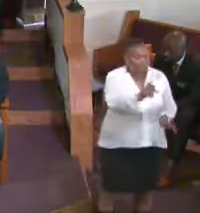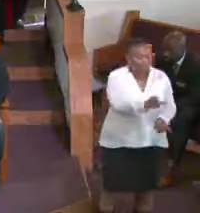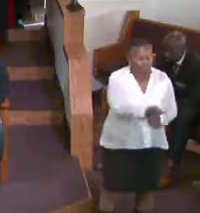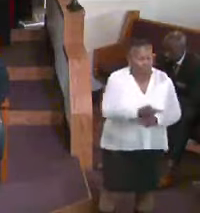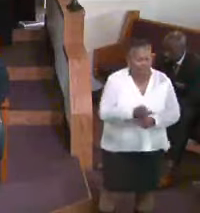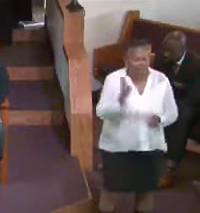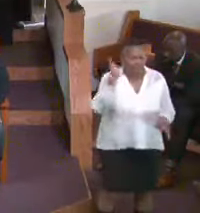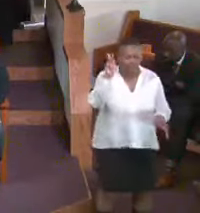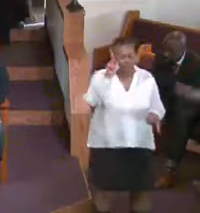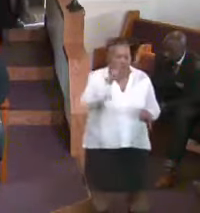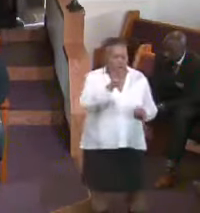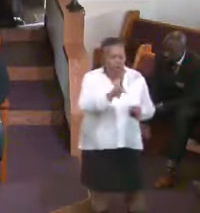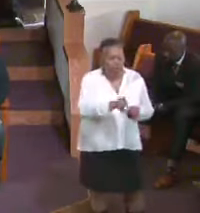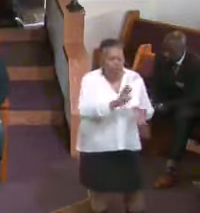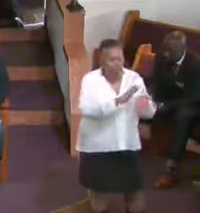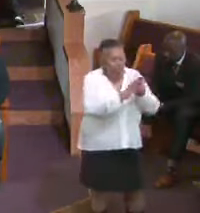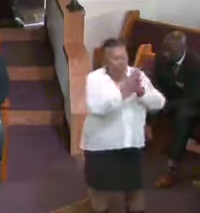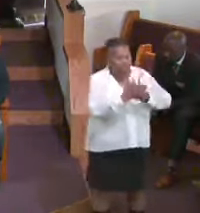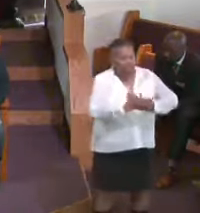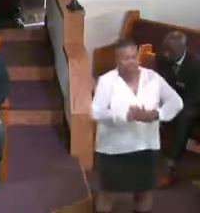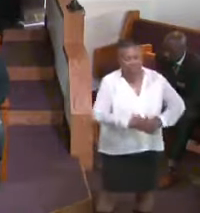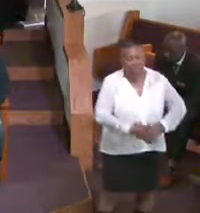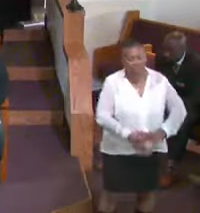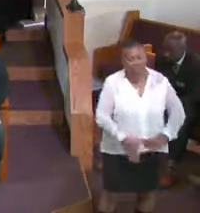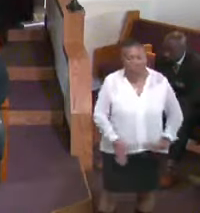He'll keep you in perfect